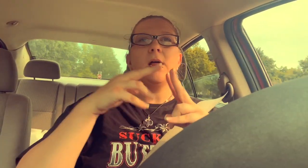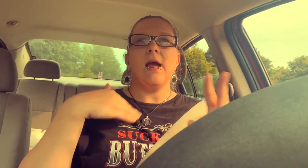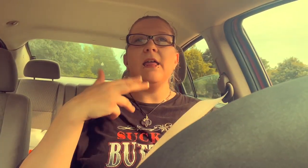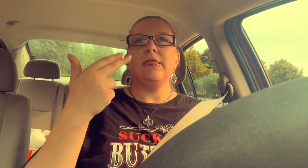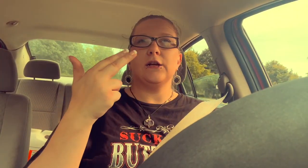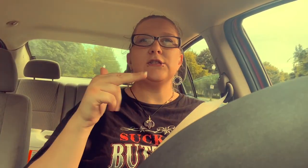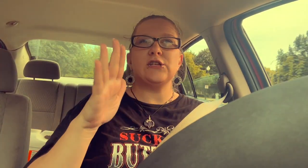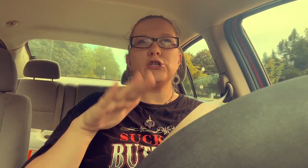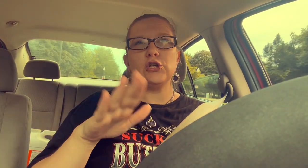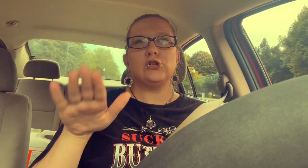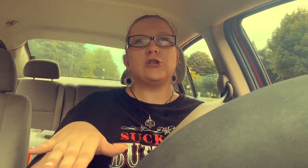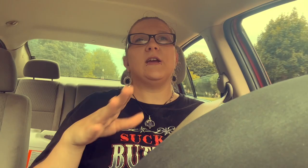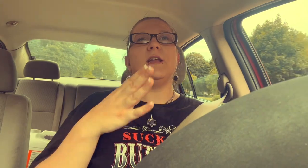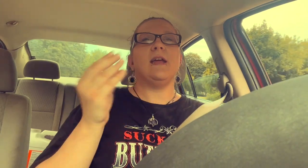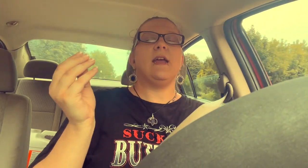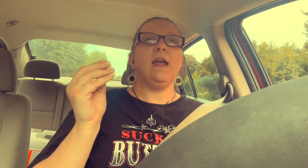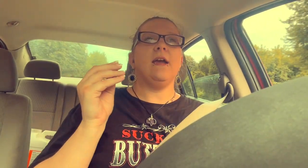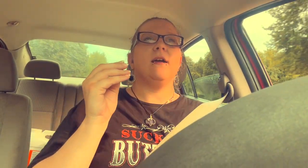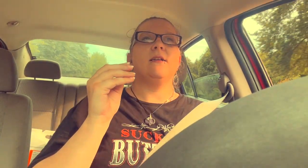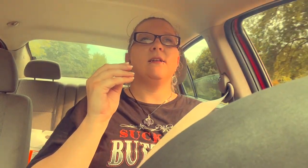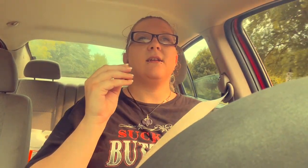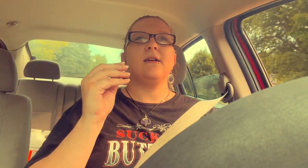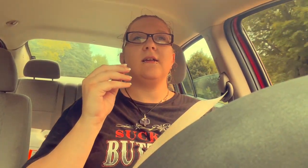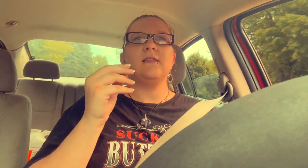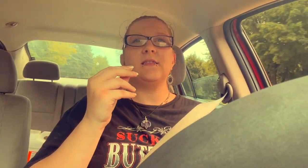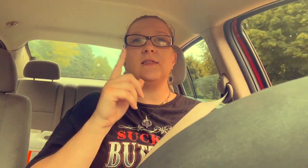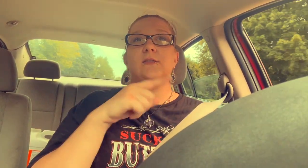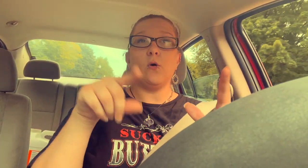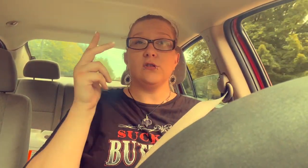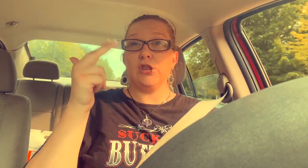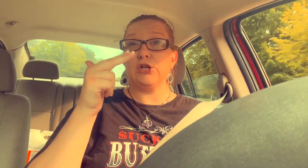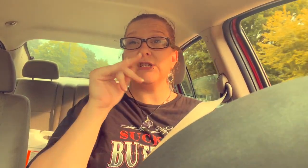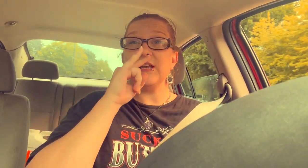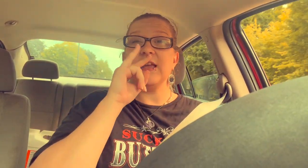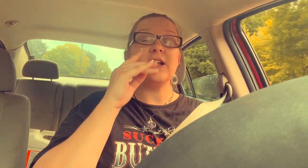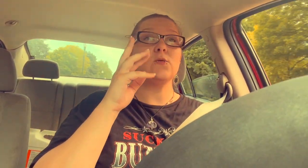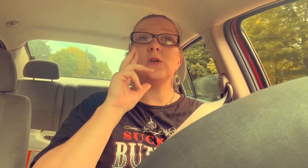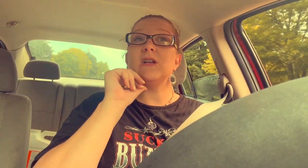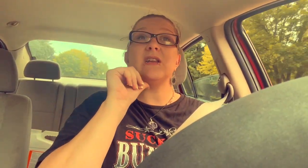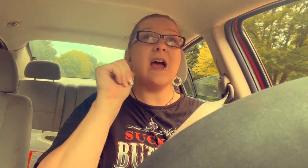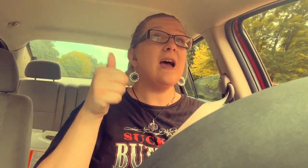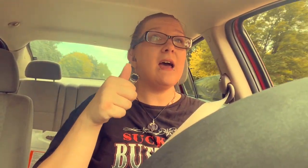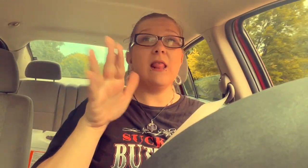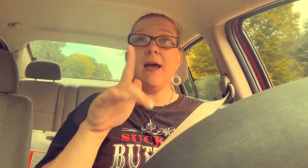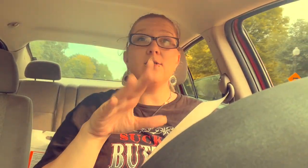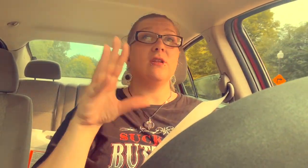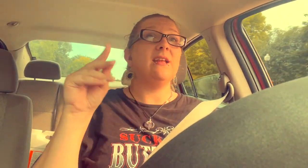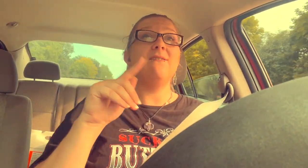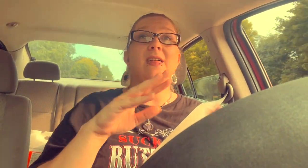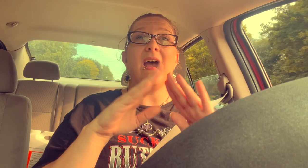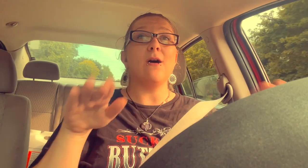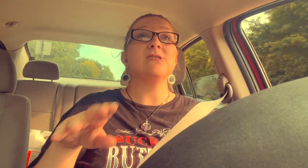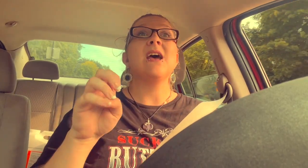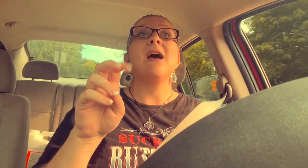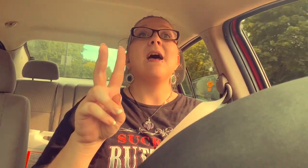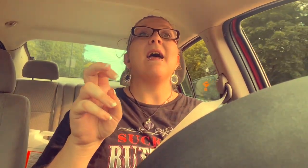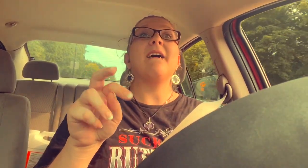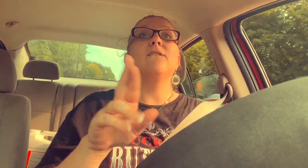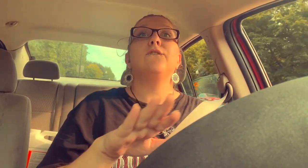had 13 children and those 13 kids were not allowed to leave the house ever.